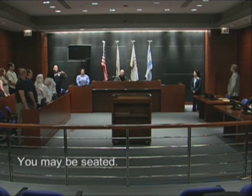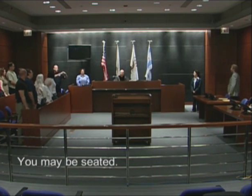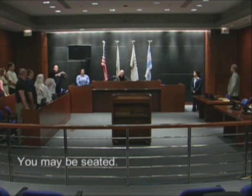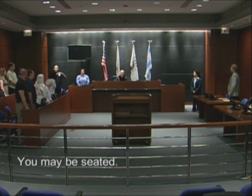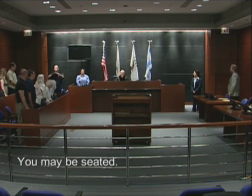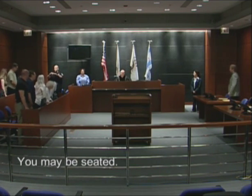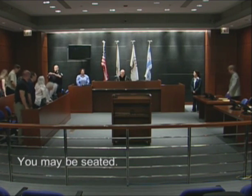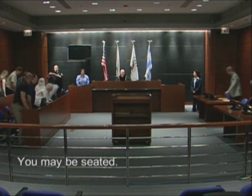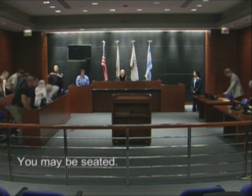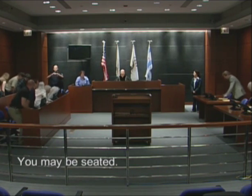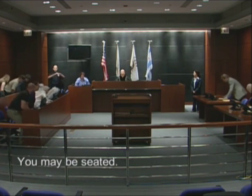You may be seated.